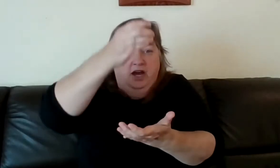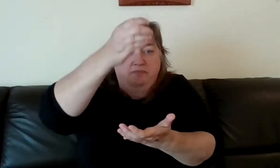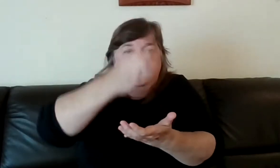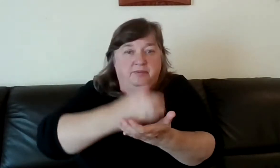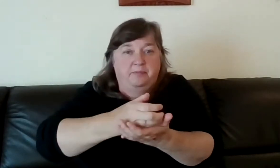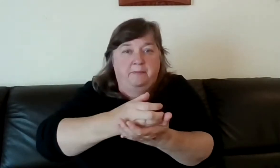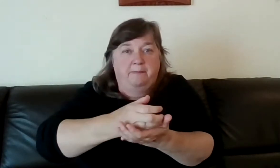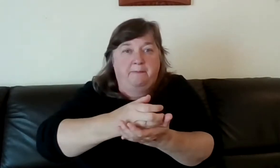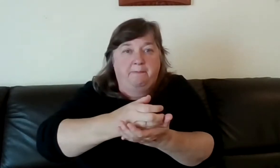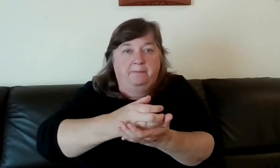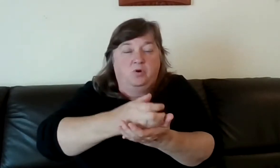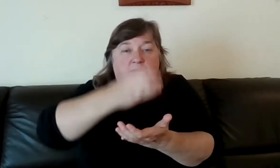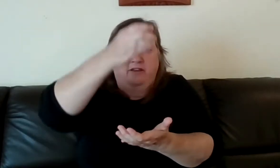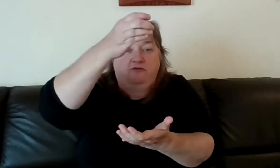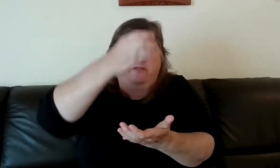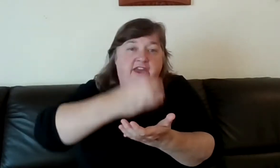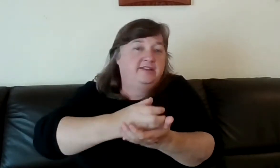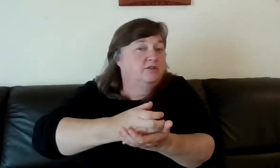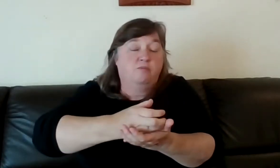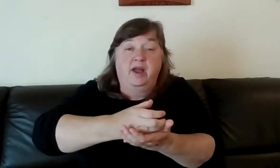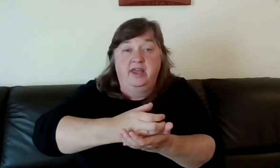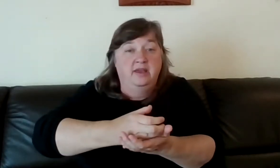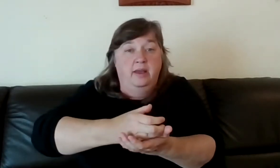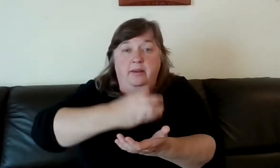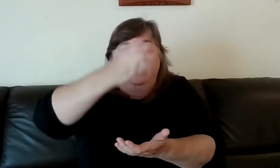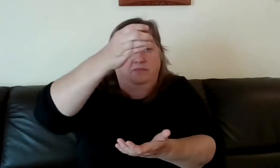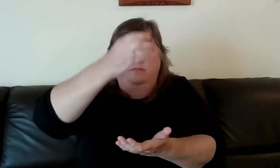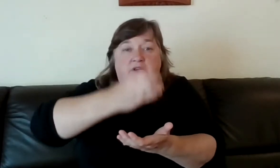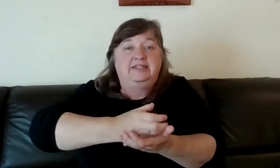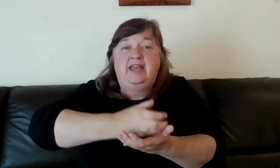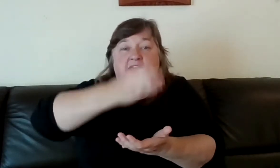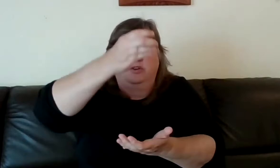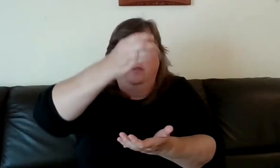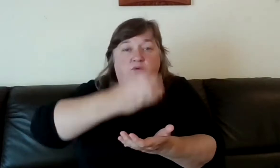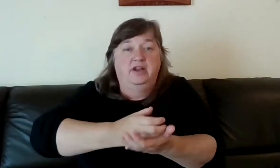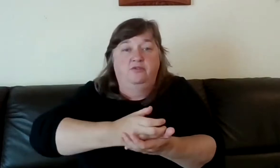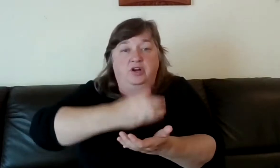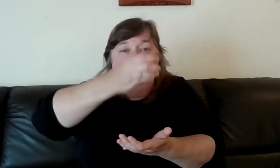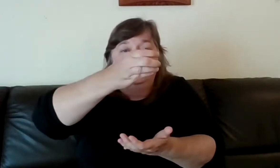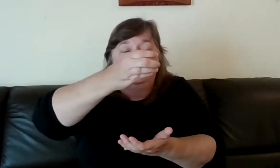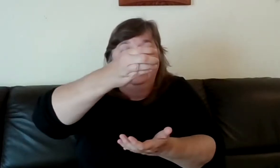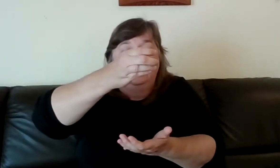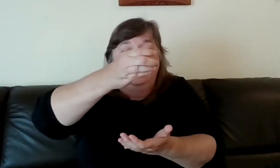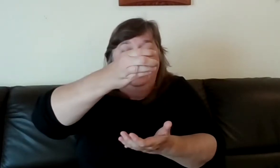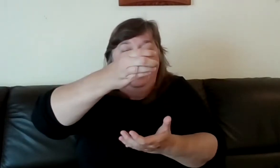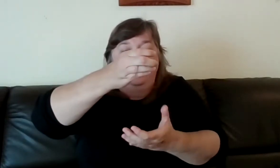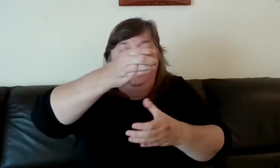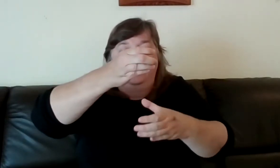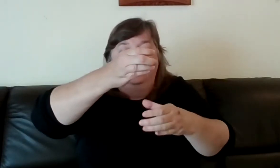cup, or my vase, or my container of whatever it is, and then your